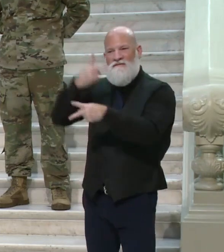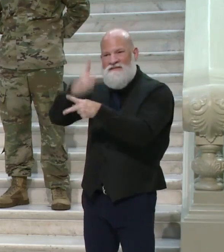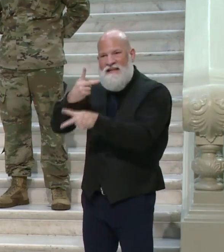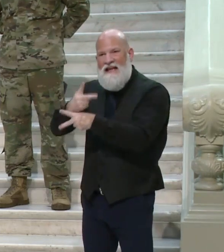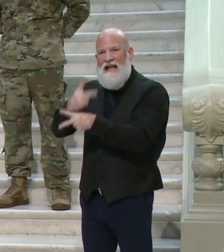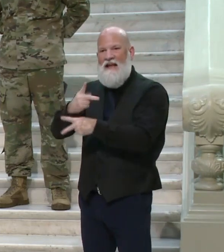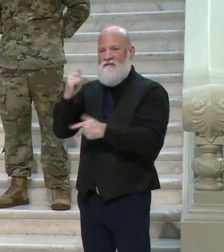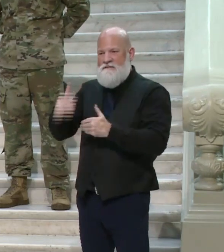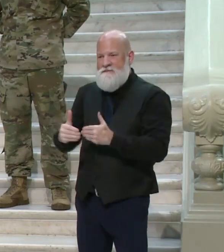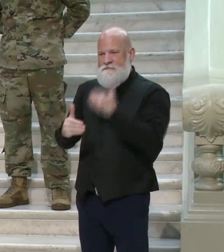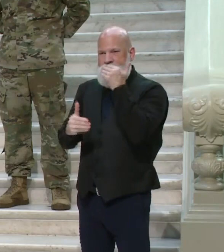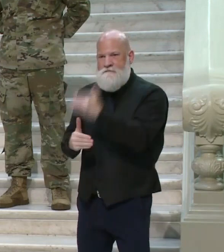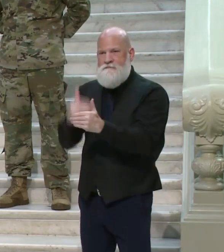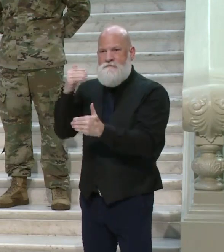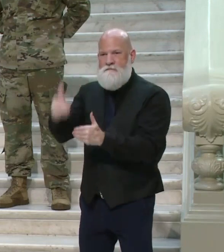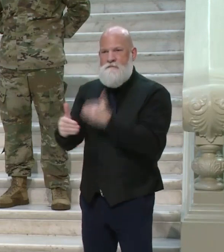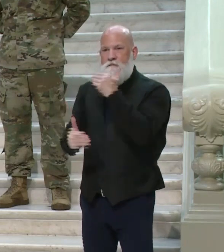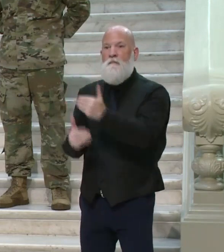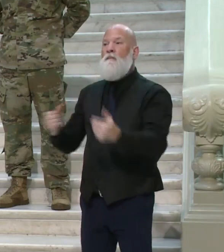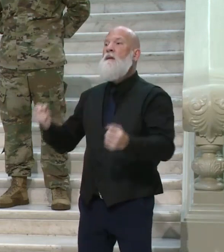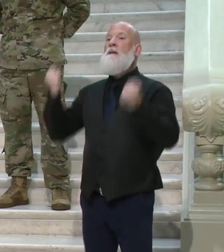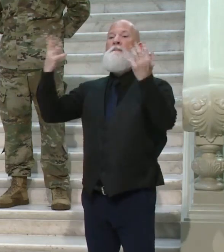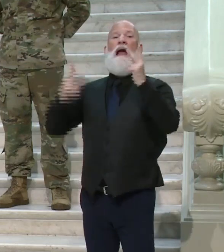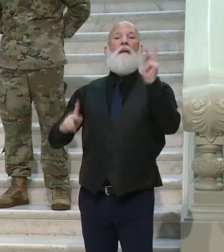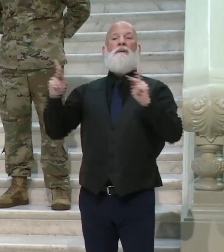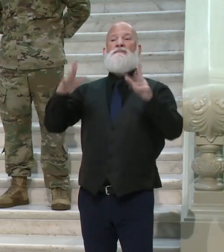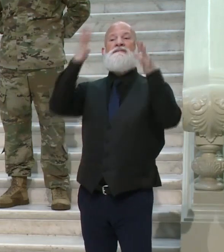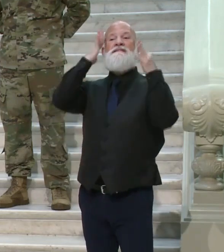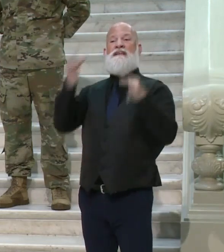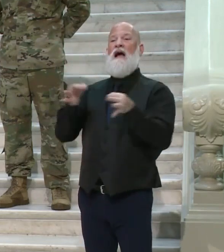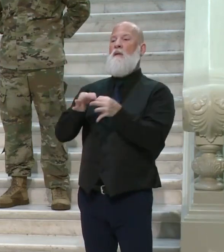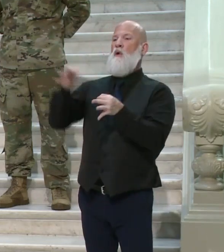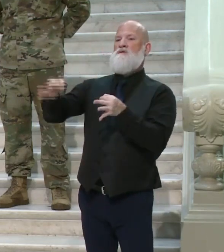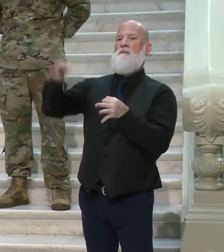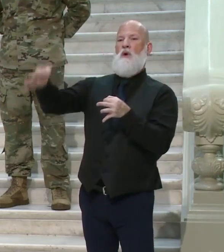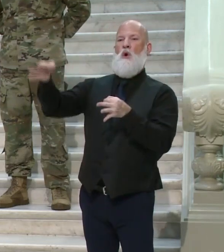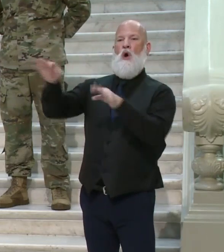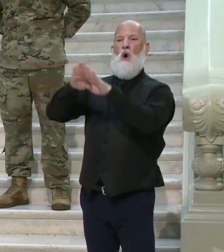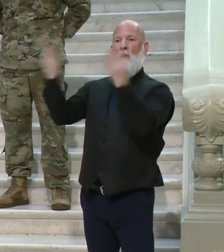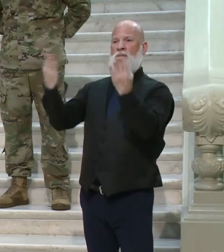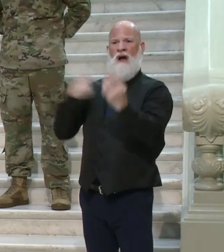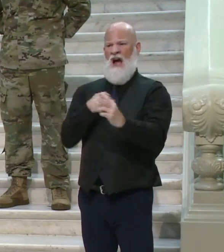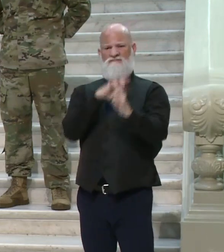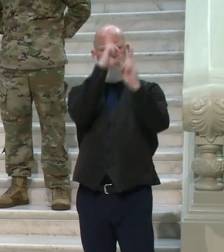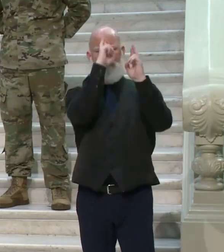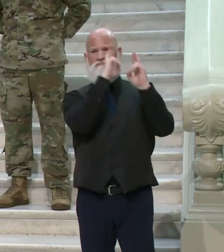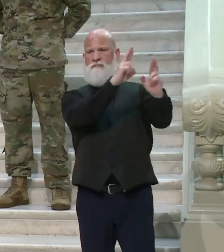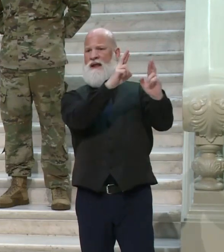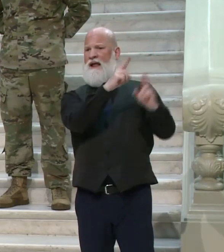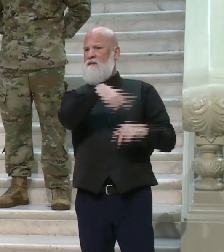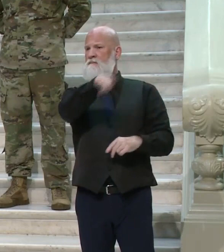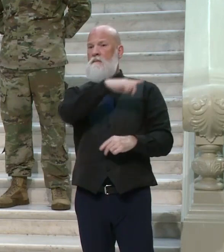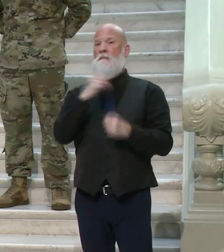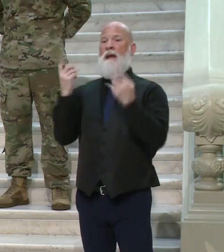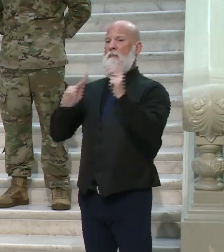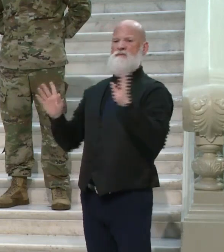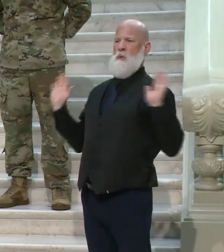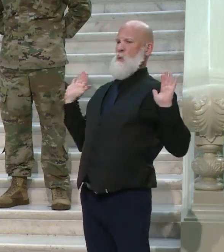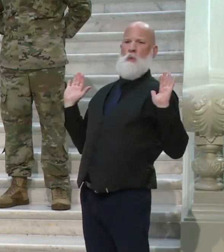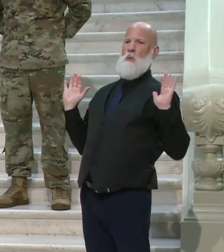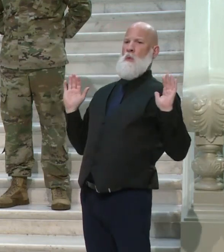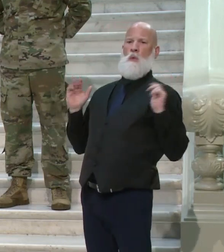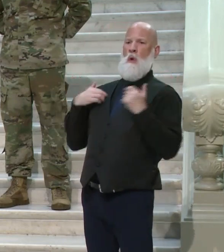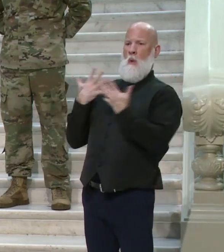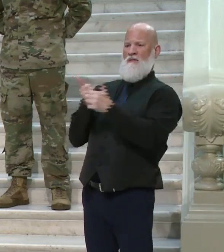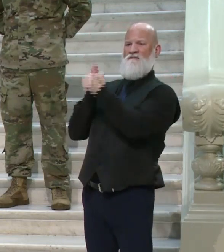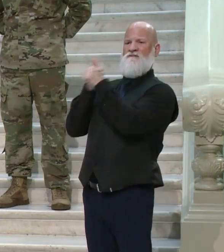decided to wait, and I support that 100%. There's a lot of people that want to learn more about what the guidelines are